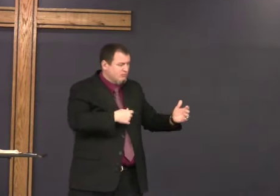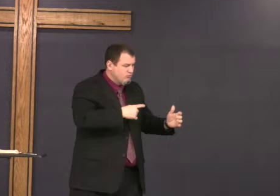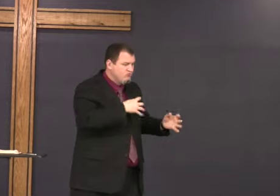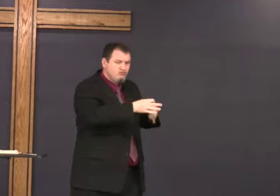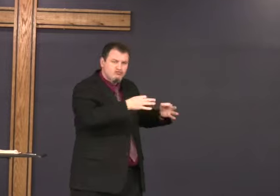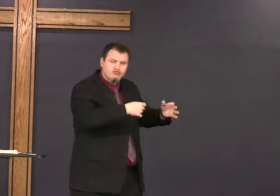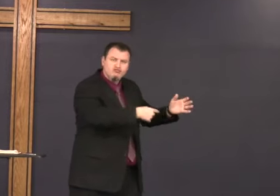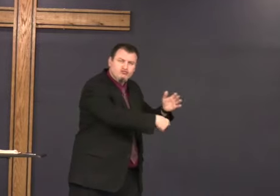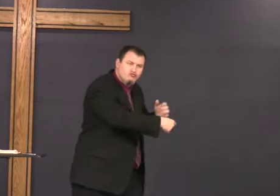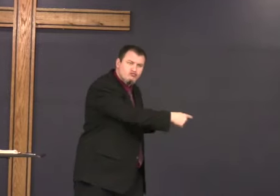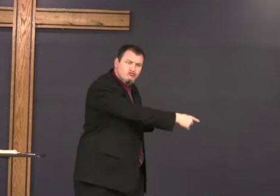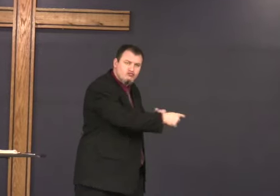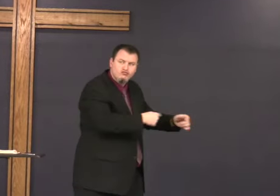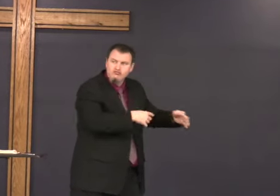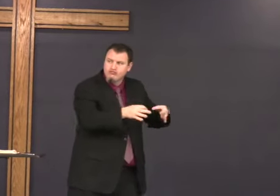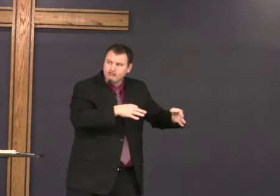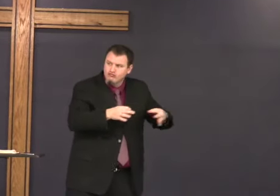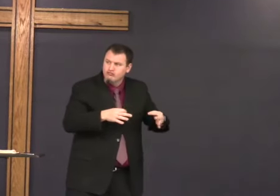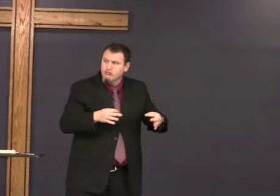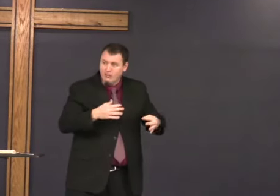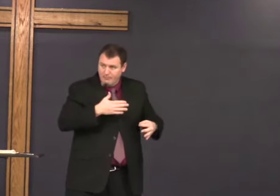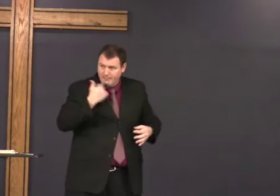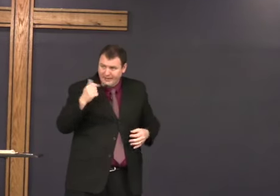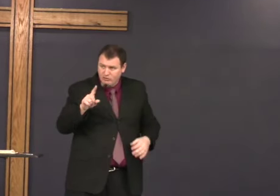Would it be better if it were the TV from there?